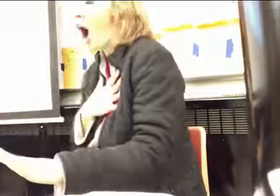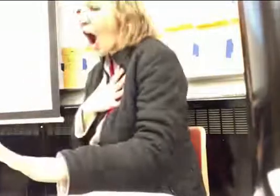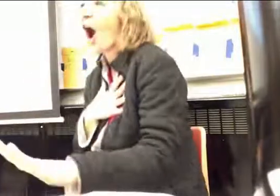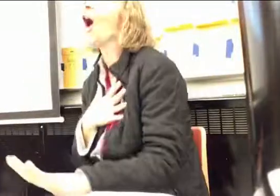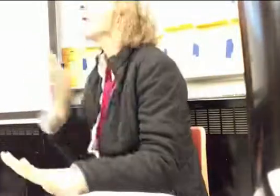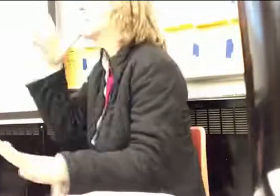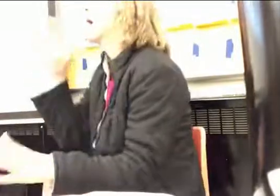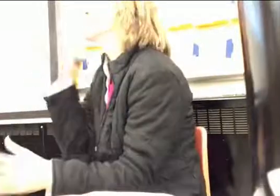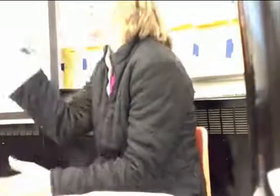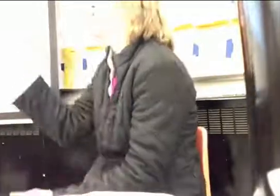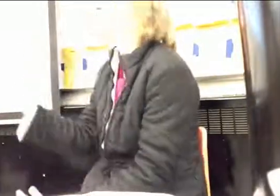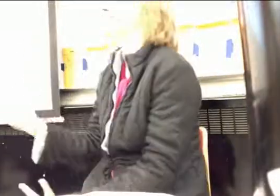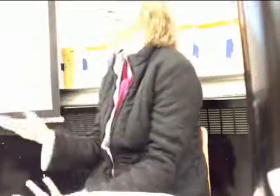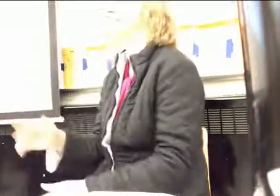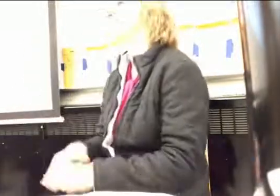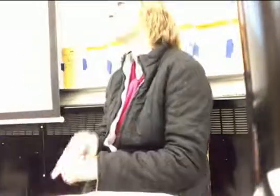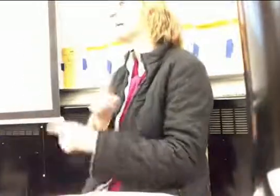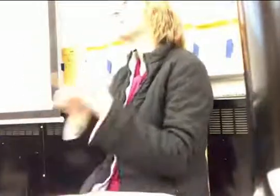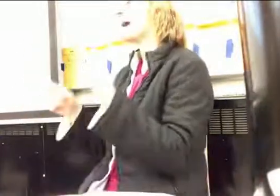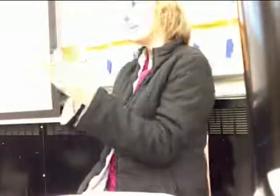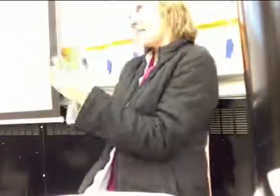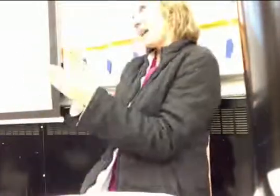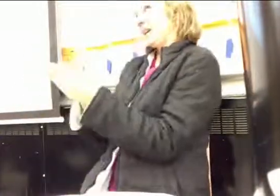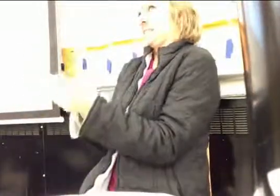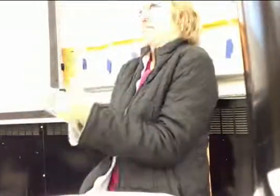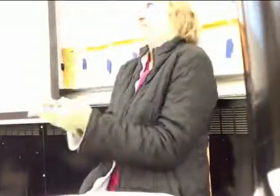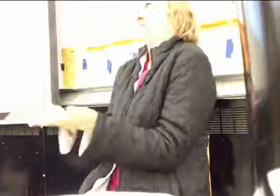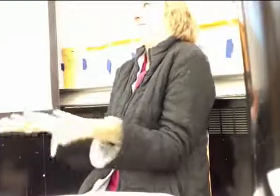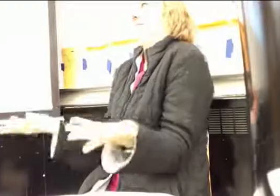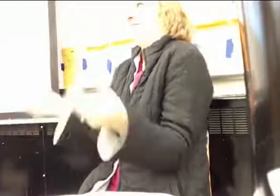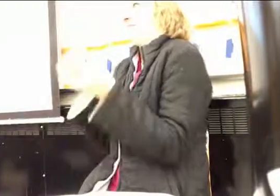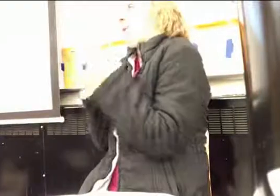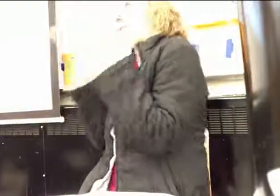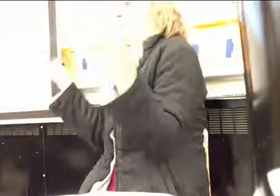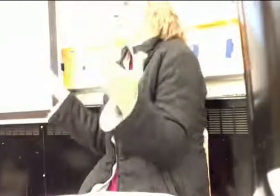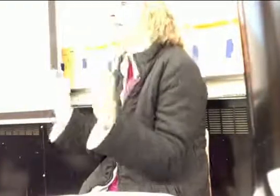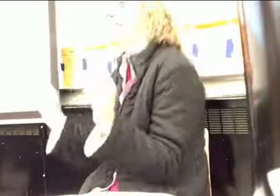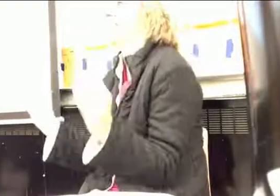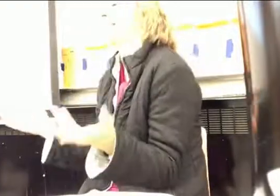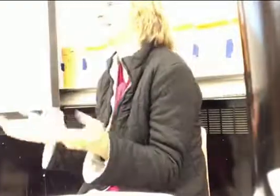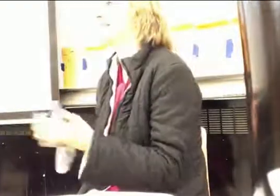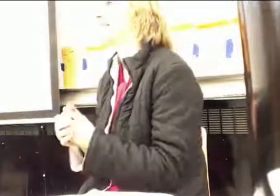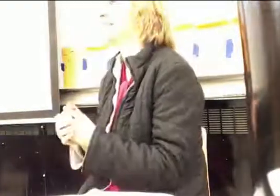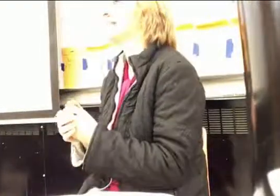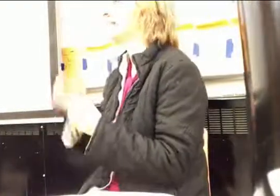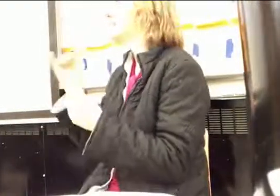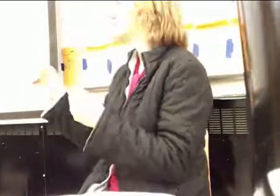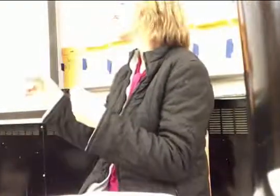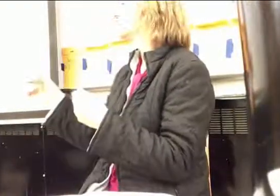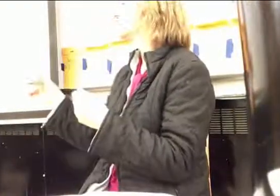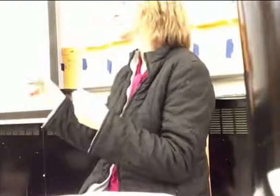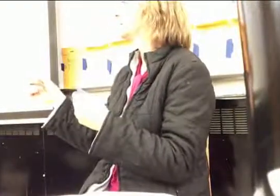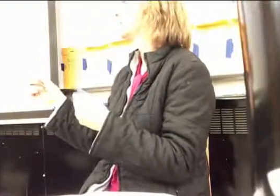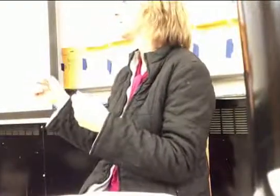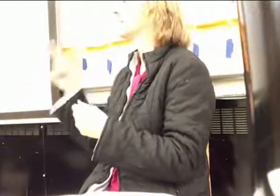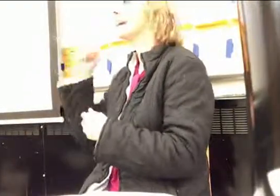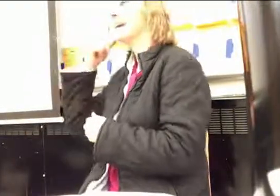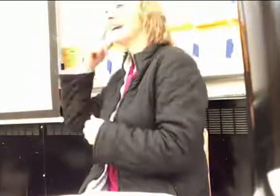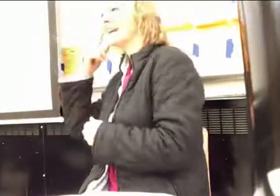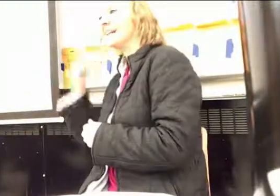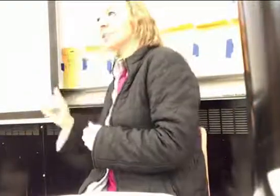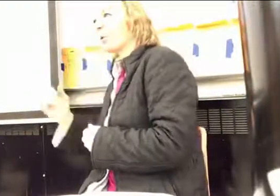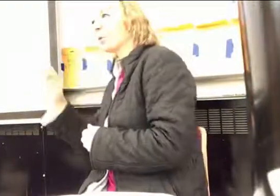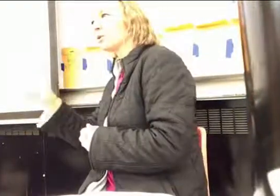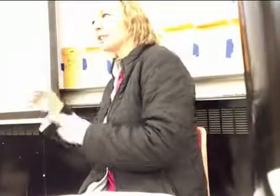have those memories, but monetary-wise, it's not really worth anything. Now, in terms of, yes? Isn't gold just